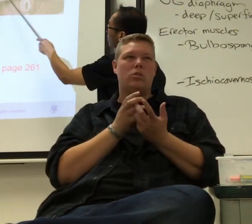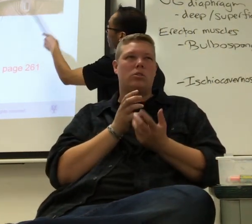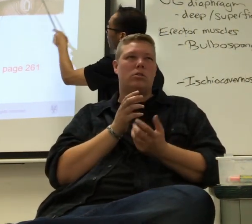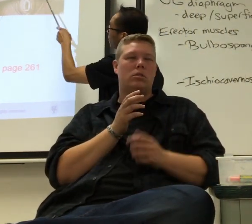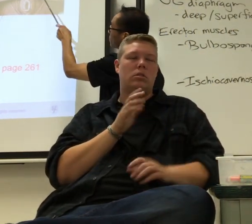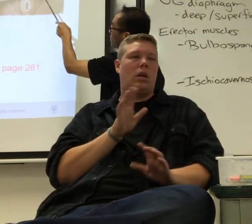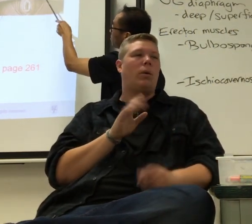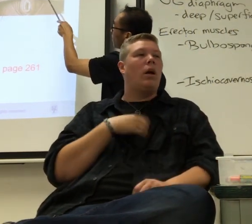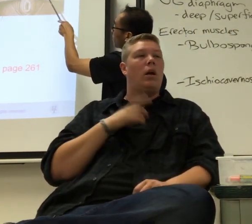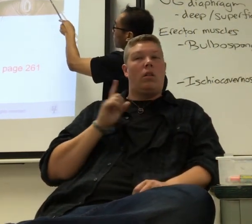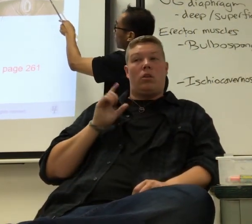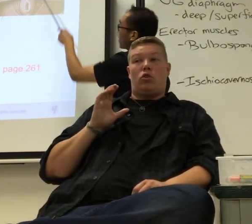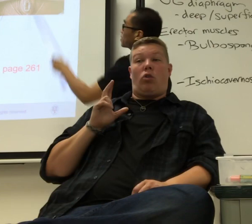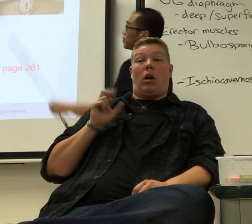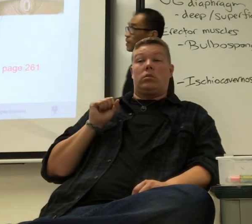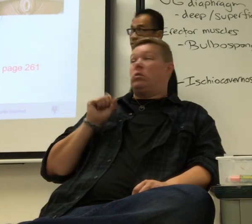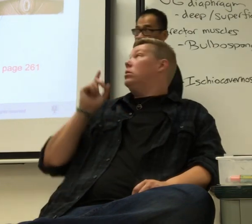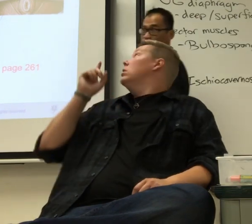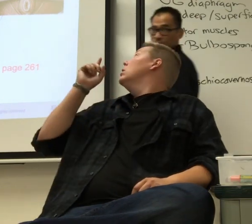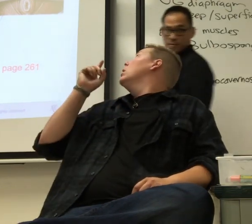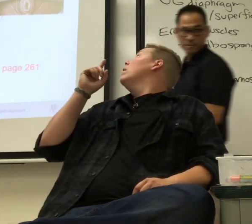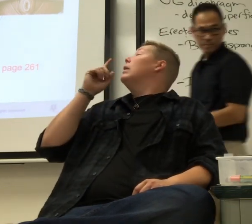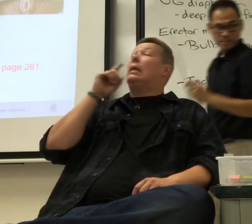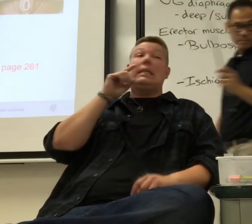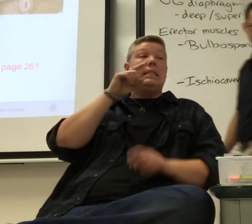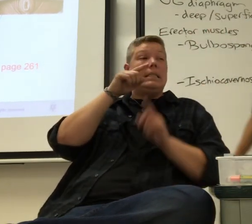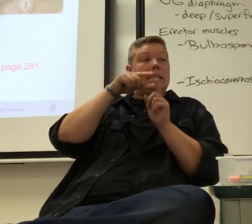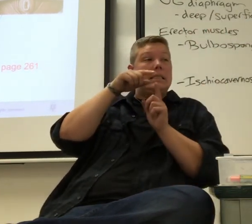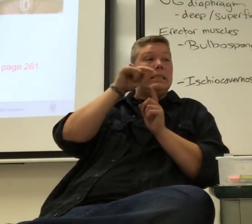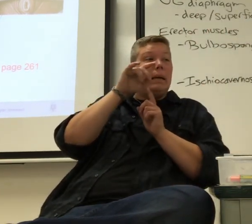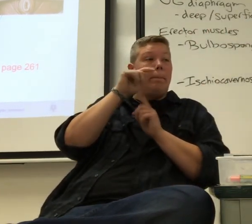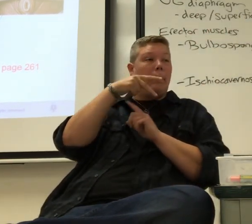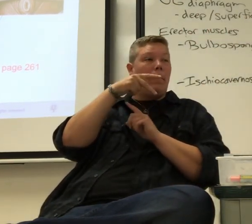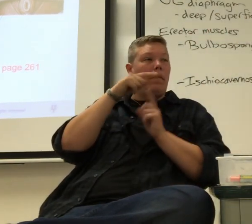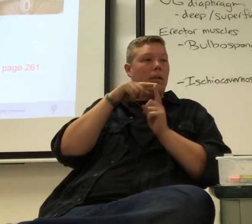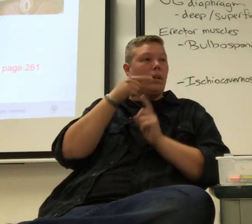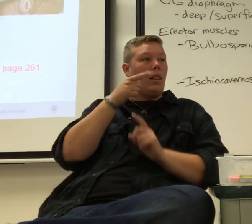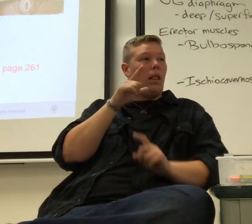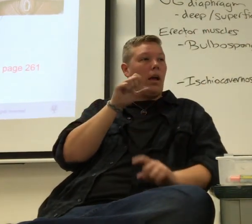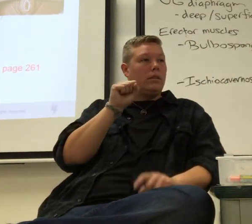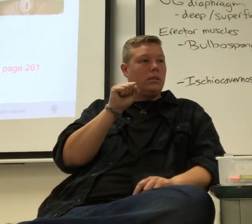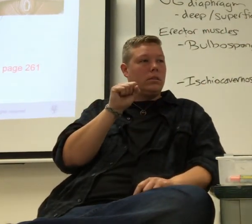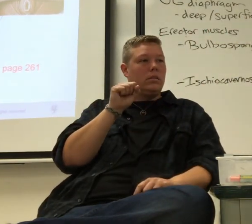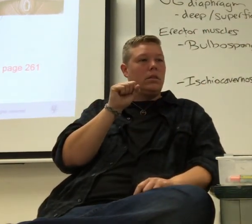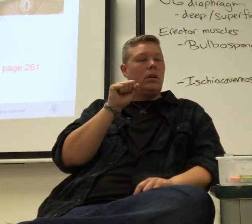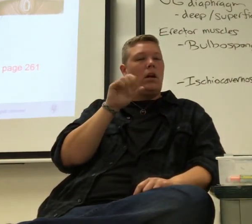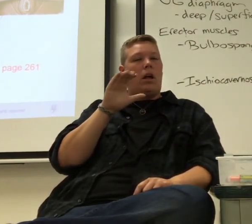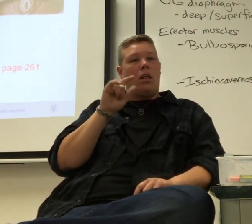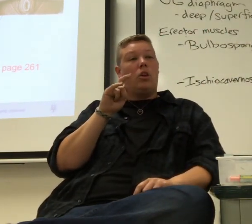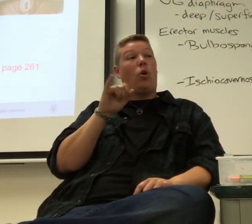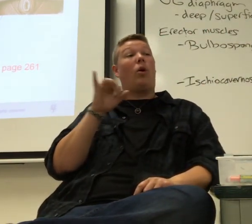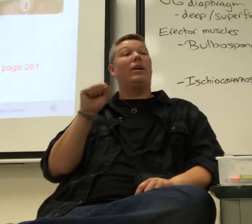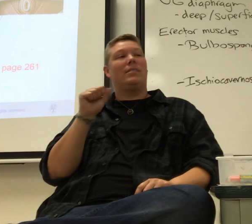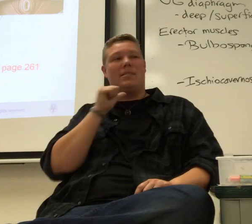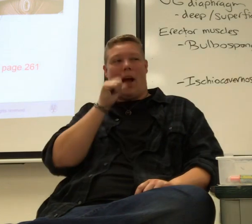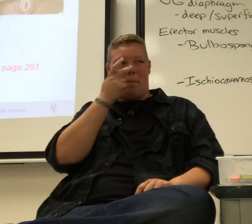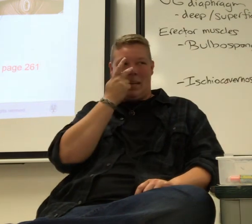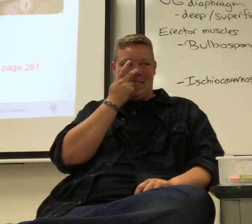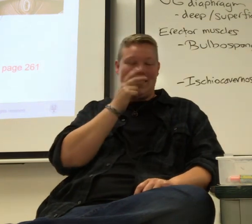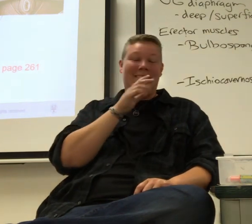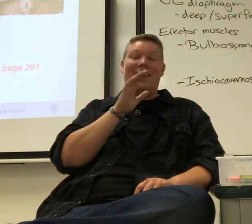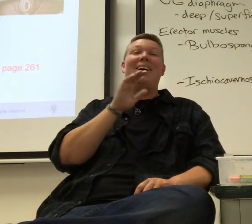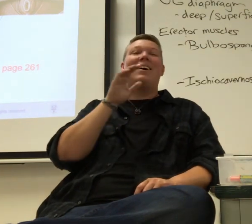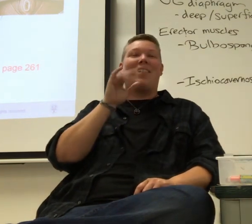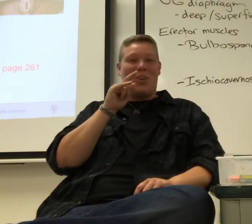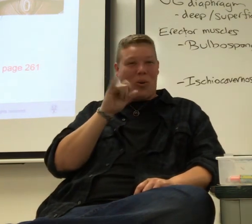crusts. The little tip there is the glans penis. I'm sorry, the glans clitoris. Okay, so yeah,